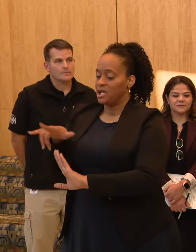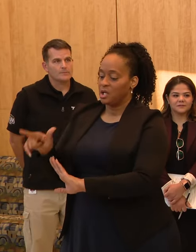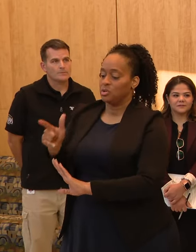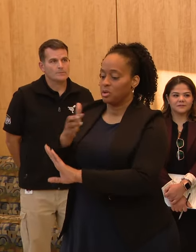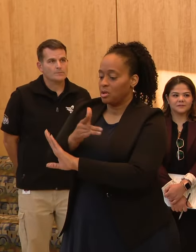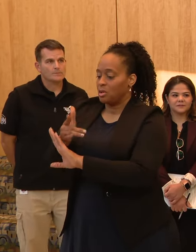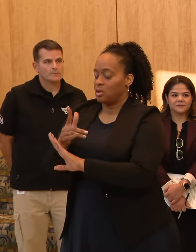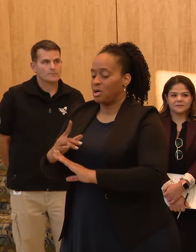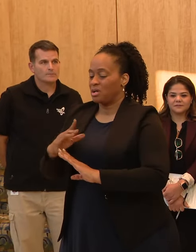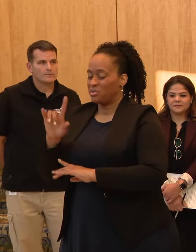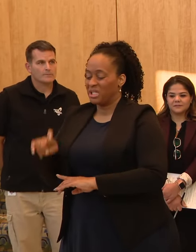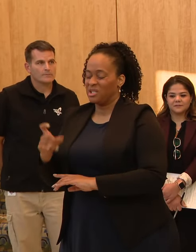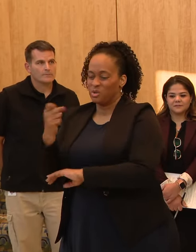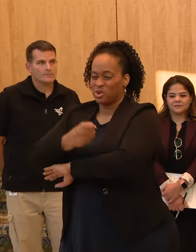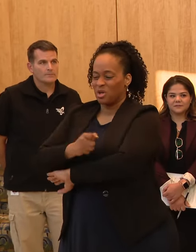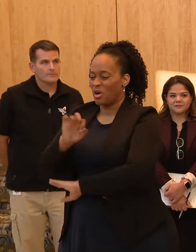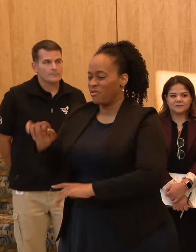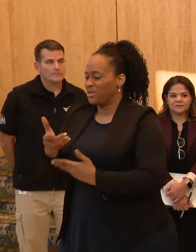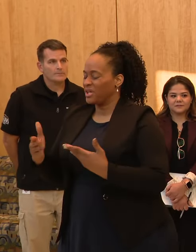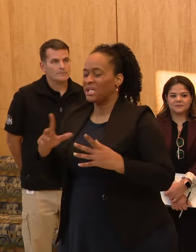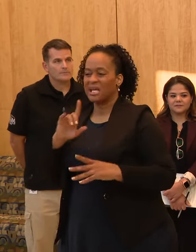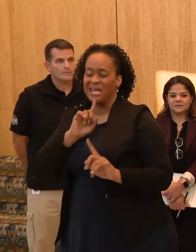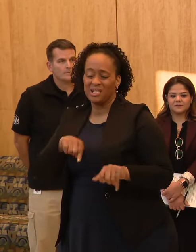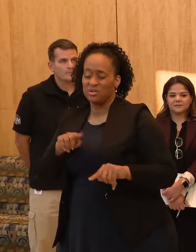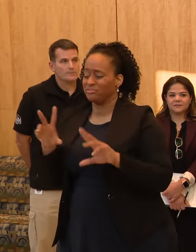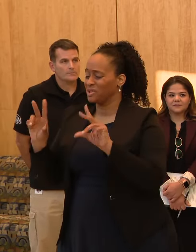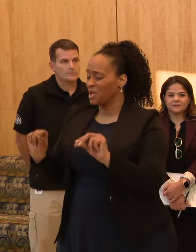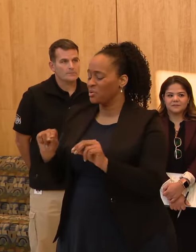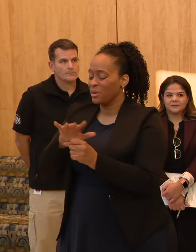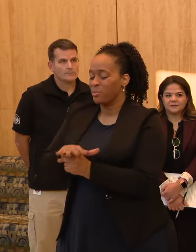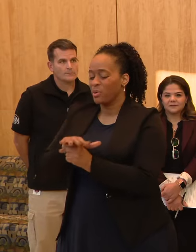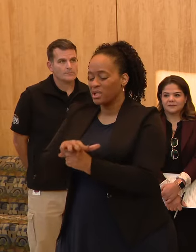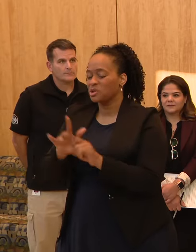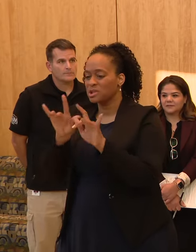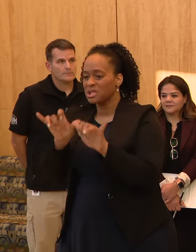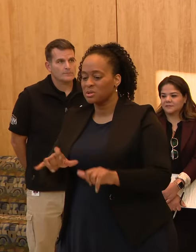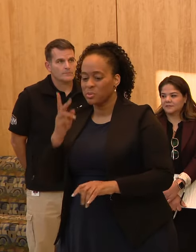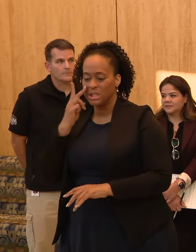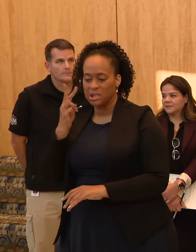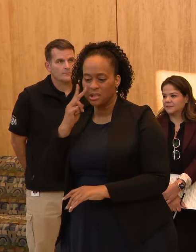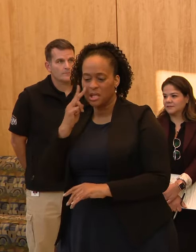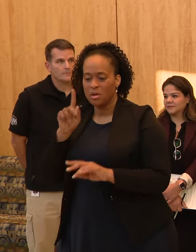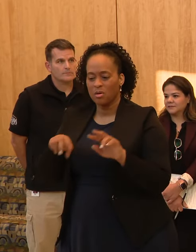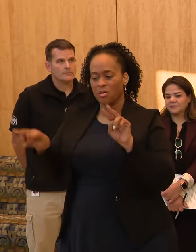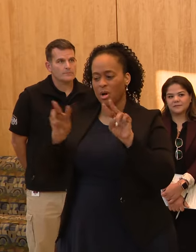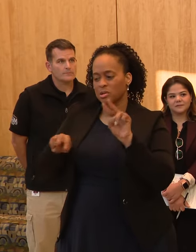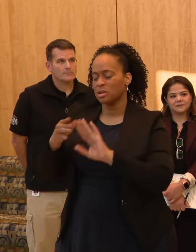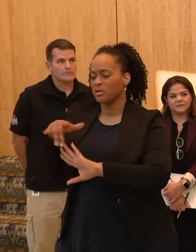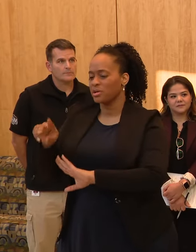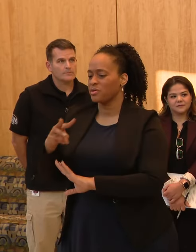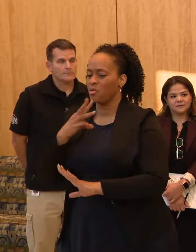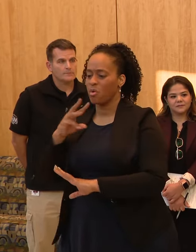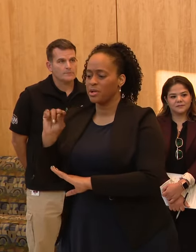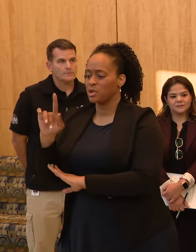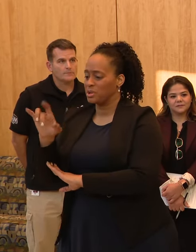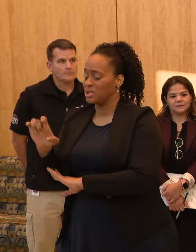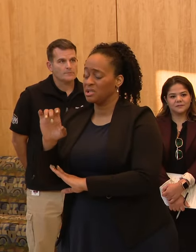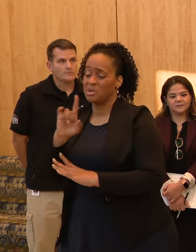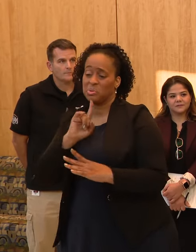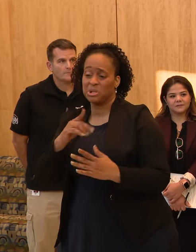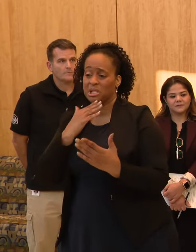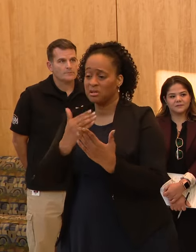or preemptively shut anything off? The answer to that is no. The pressure systems that we see across the water utility right now are very good, very